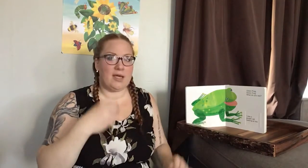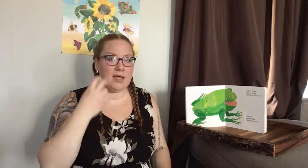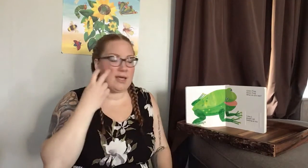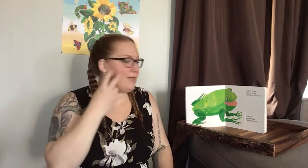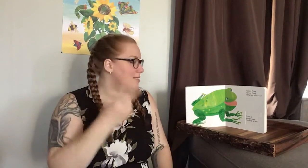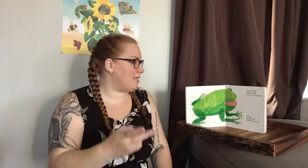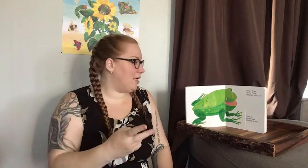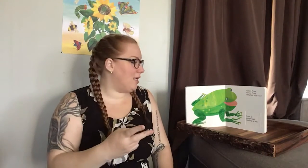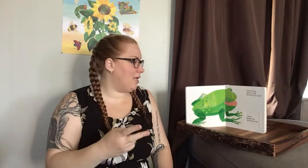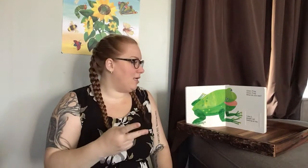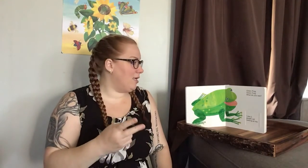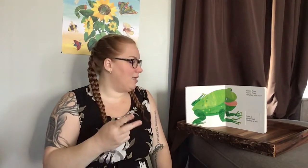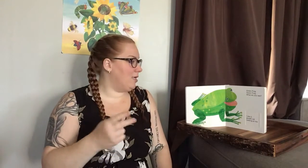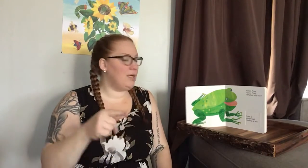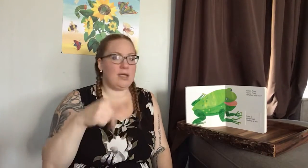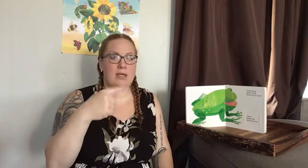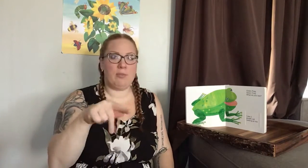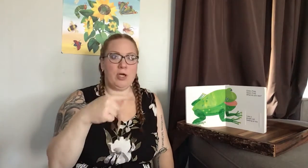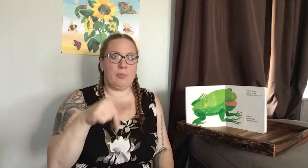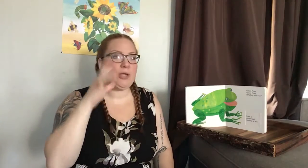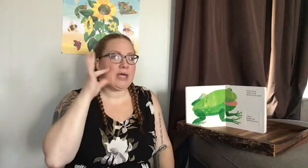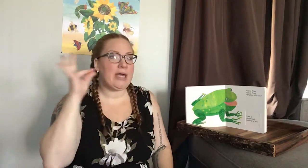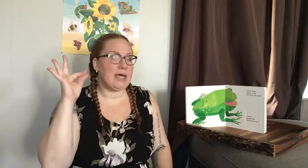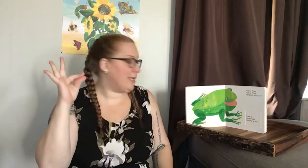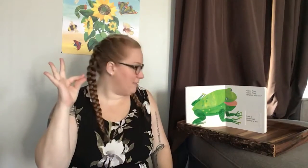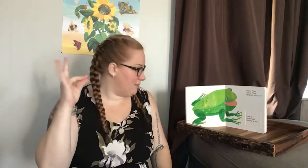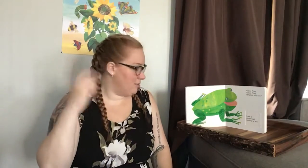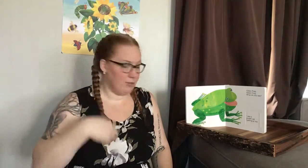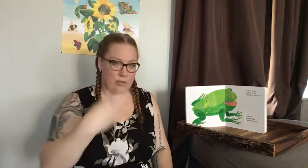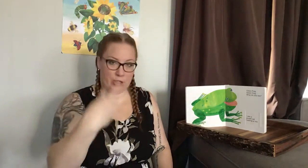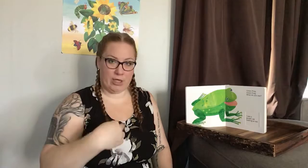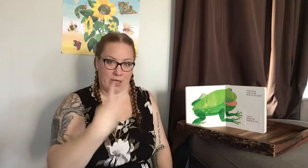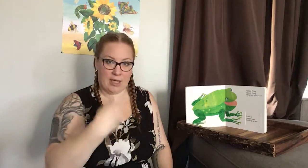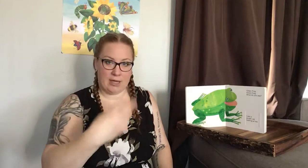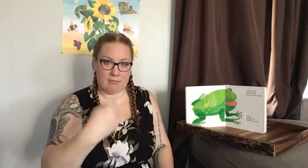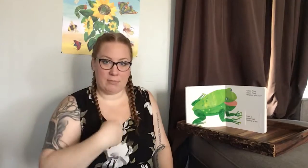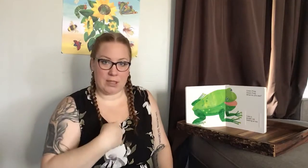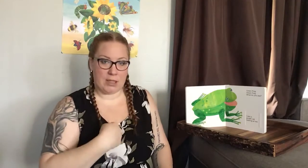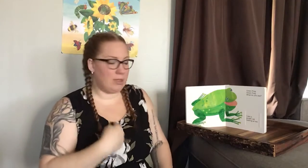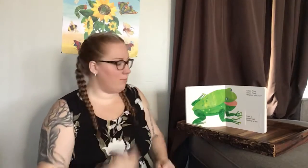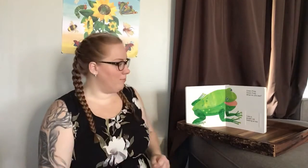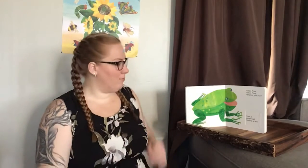I see a purple cat looking at me.